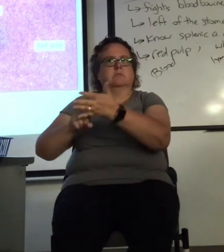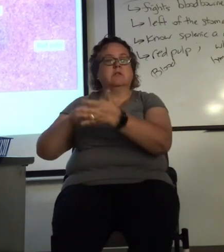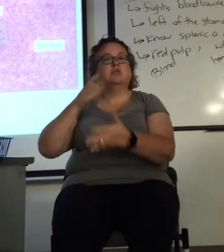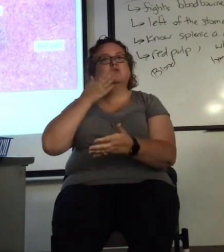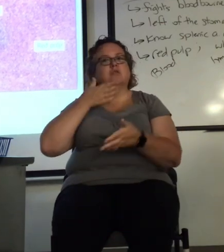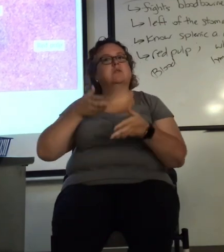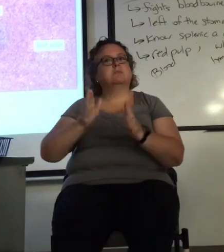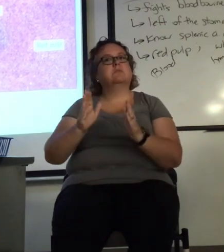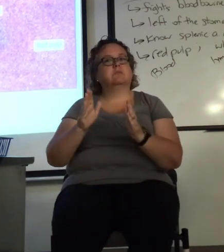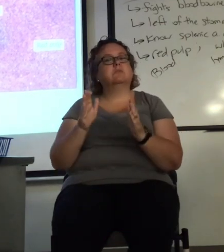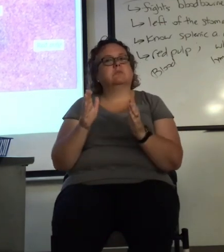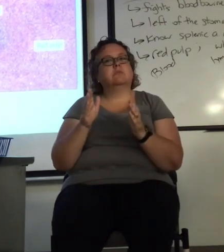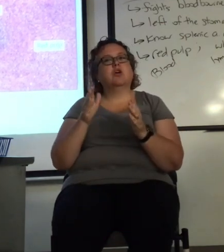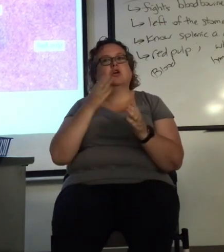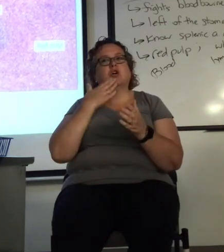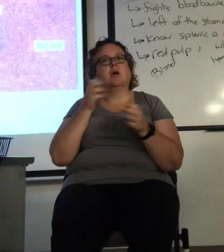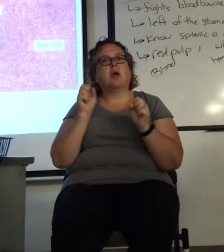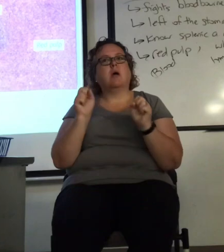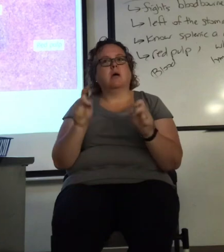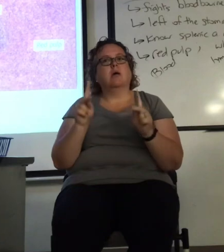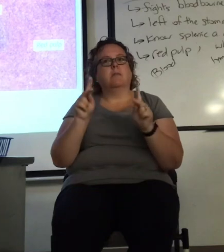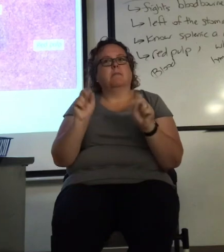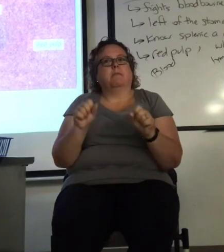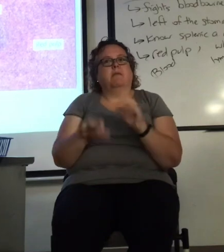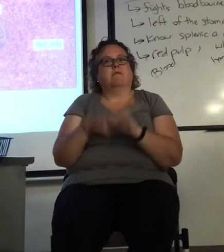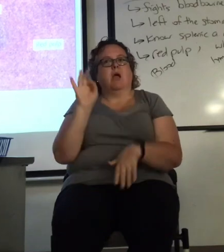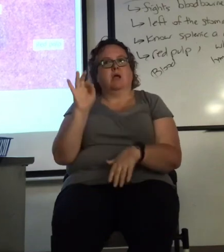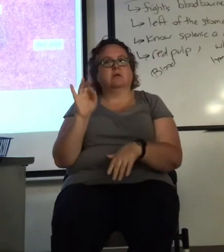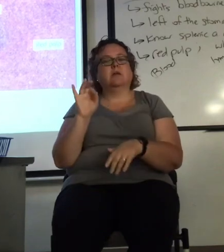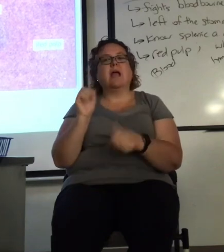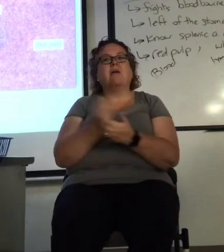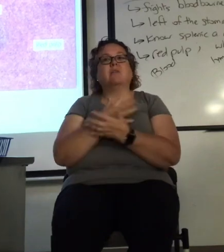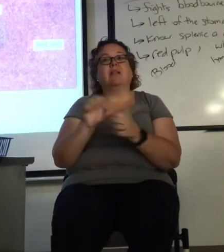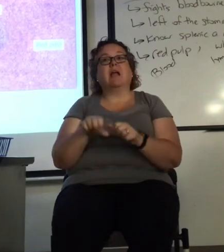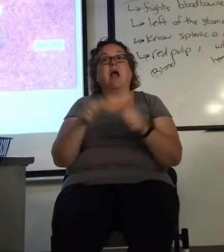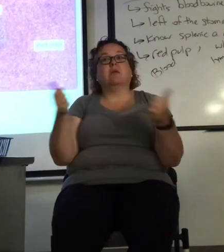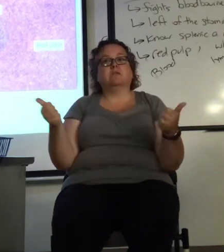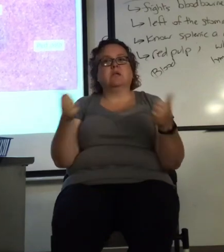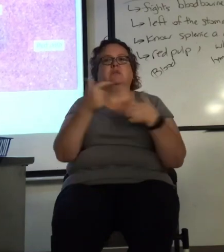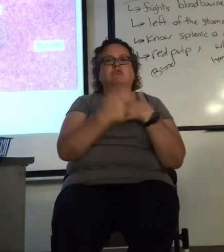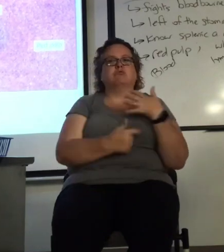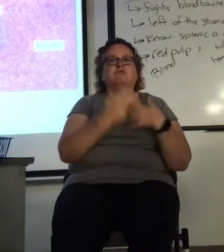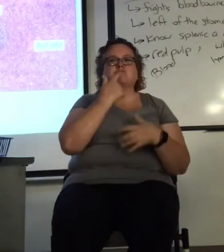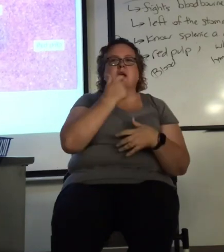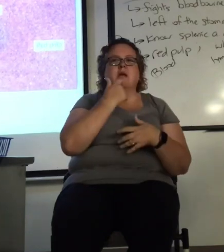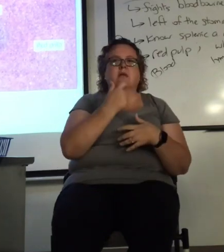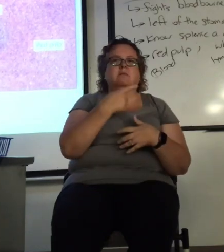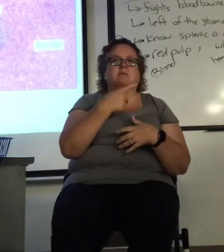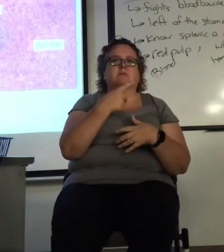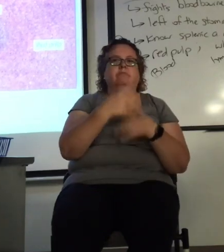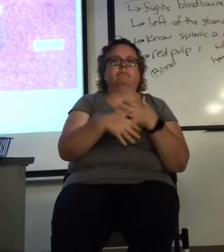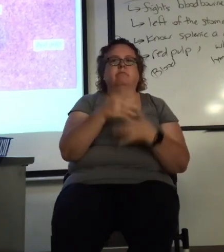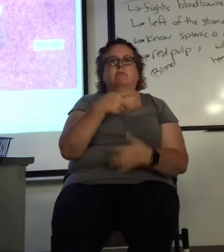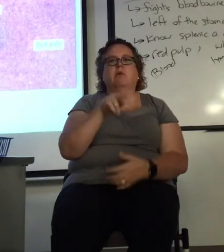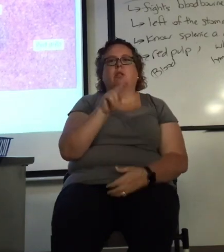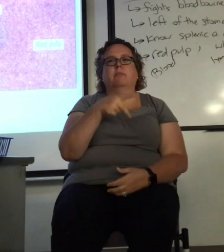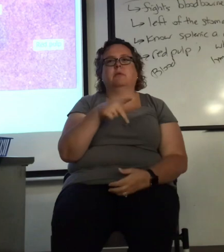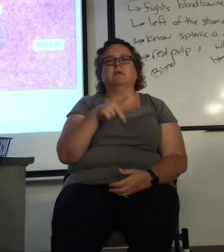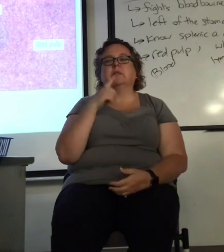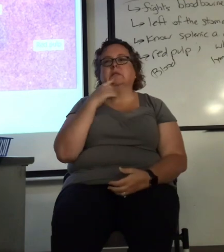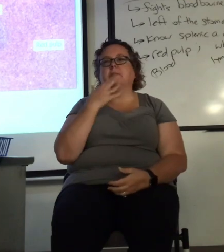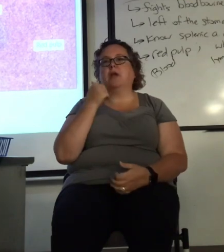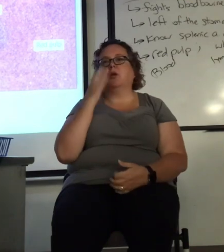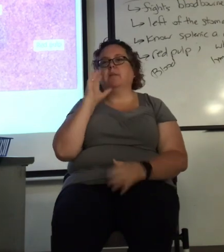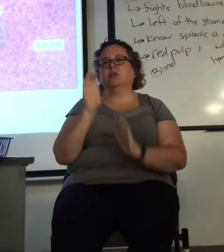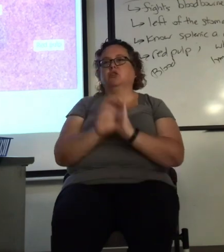the blood, you know, this white pulp. Everywhere else is basically red pulp. Okay. Here's a better picture showing